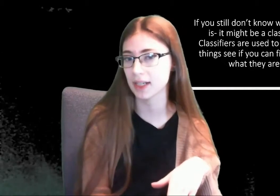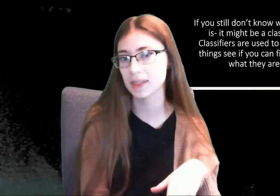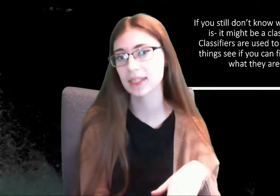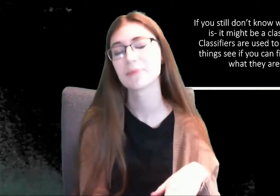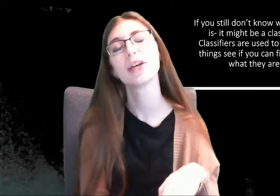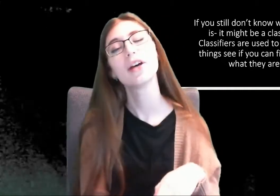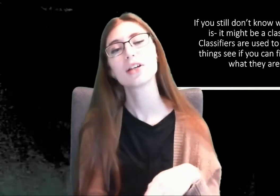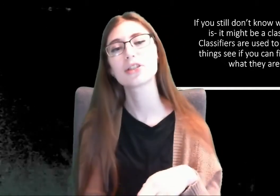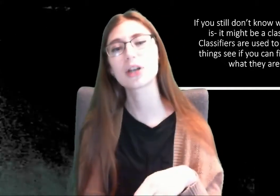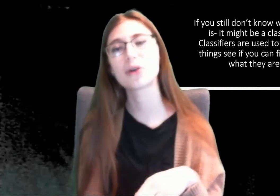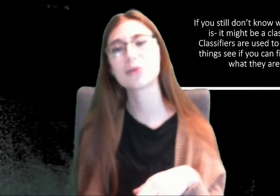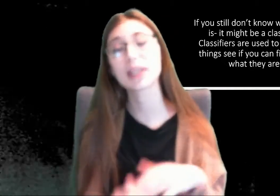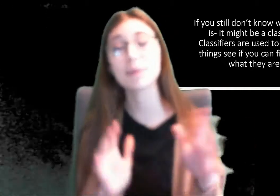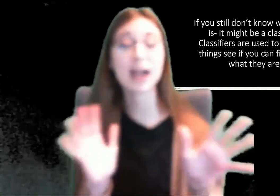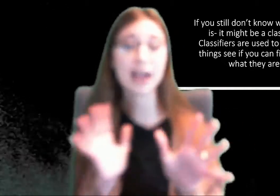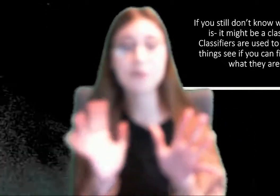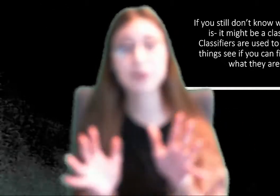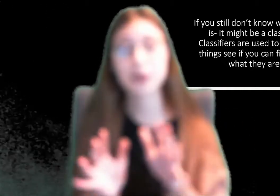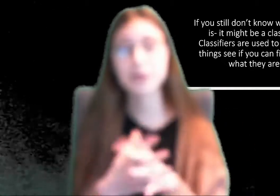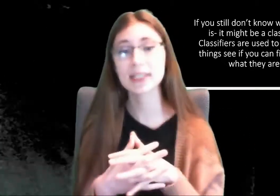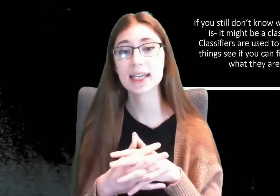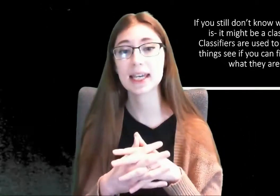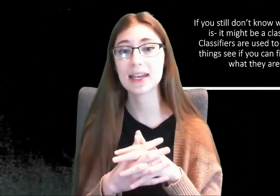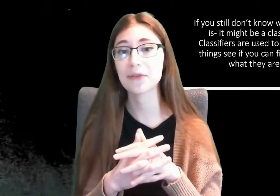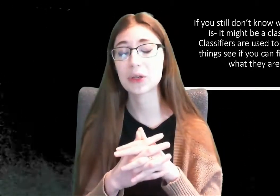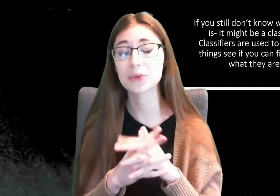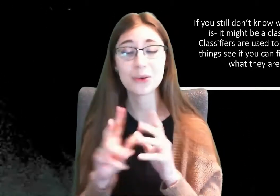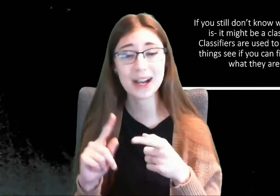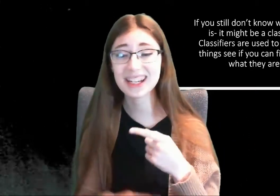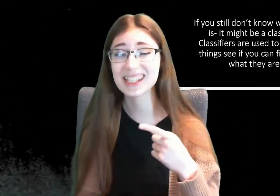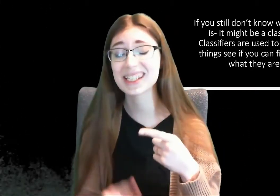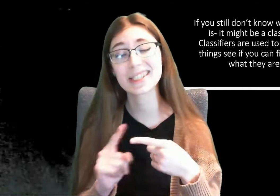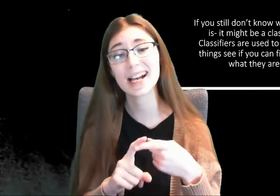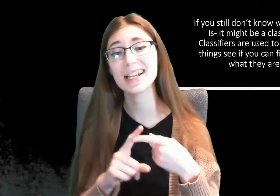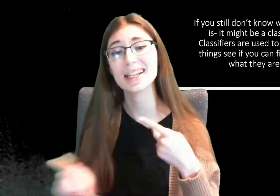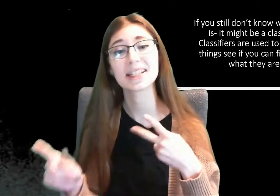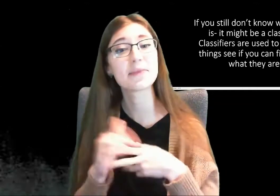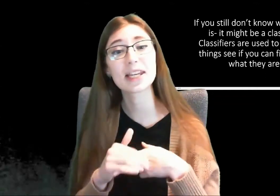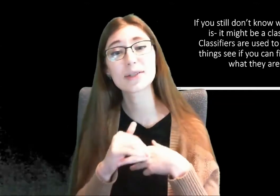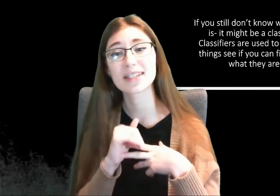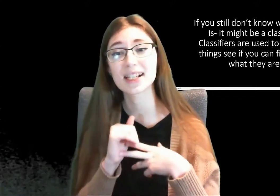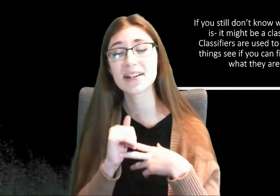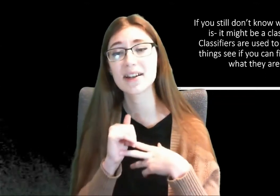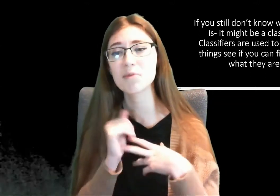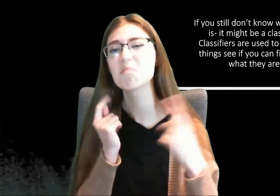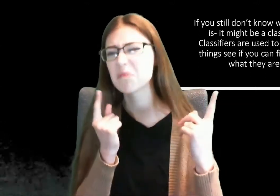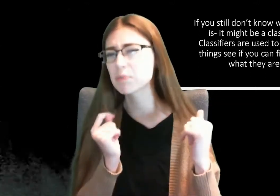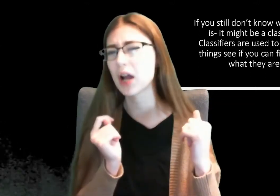sometimes. So keep an eye out for those. If you don't recognize it as a sign and this video doesn't clear it up, it's probably